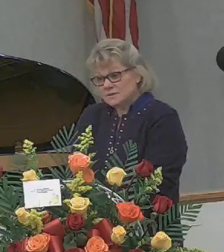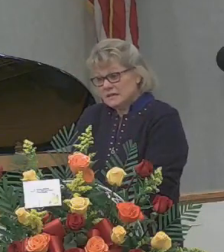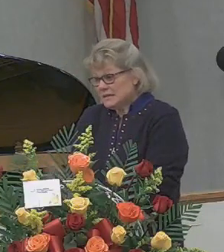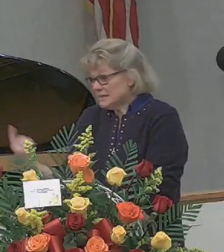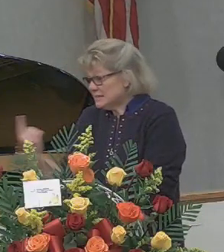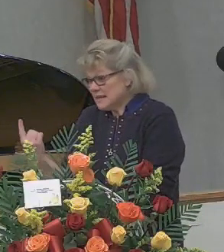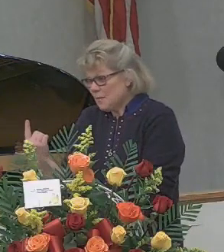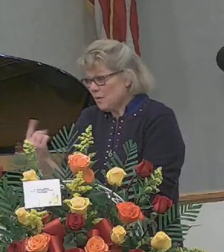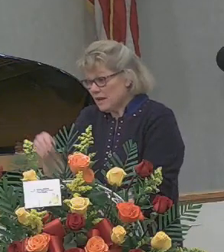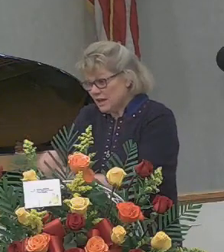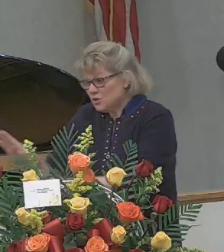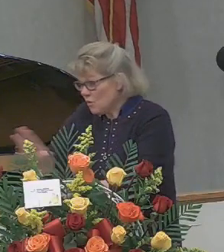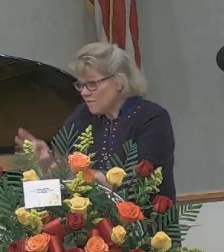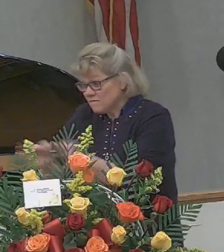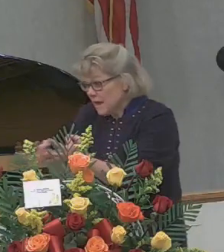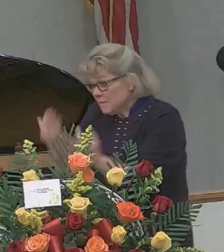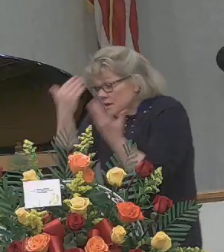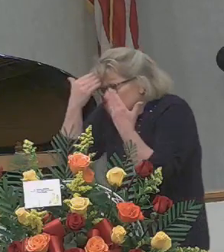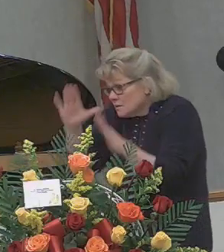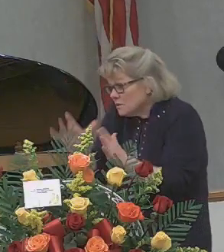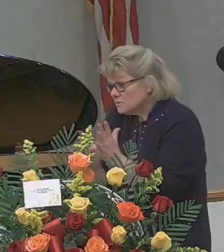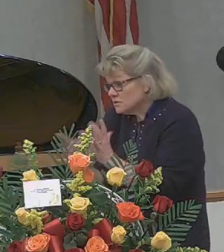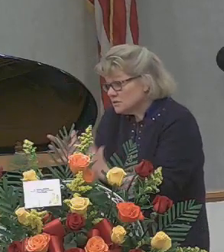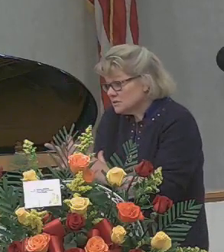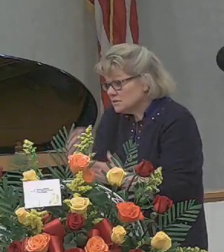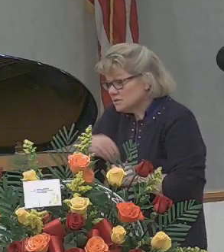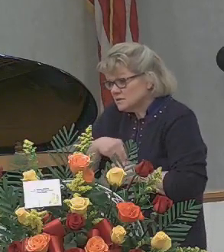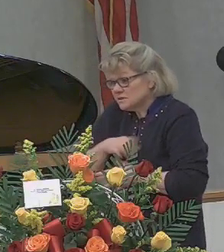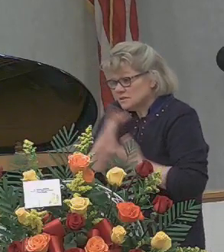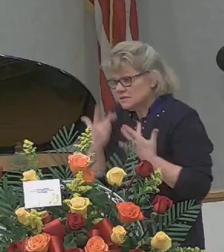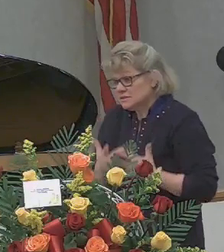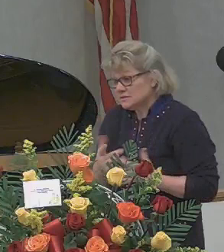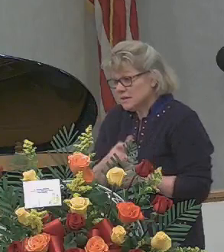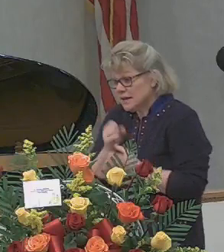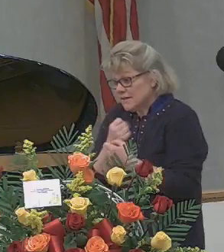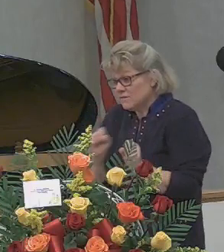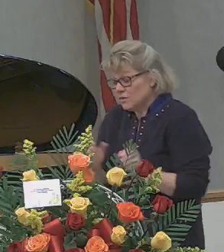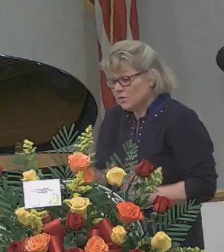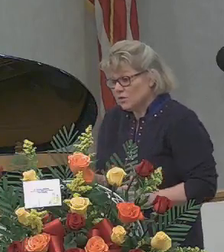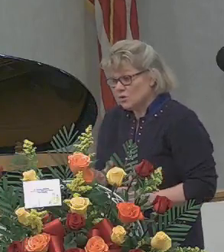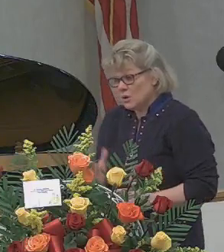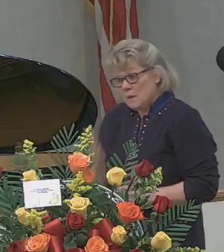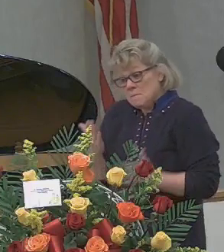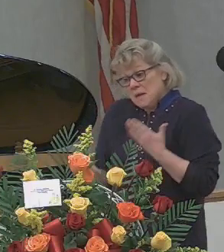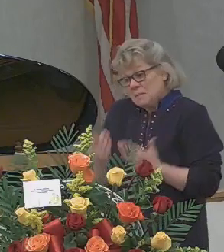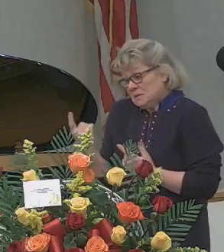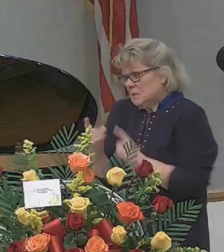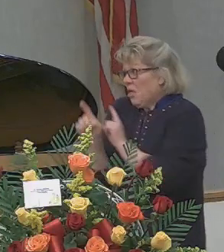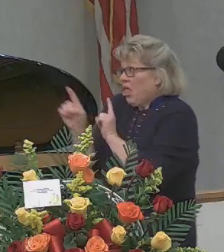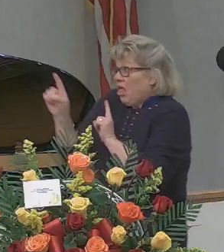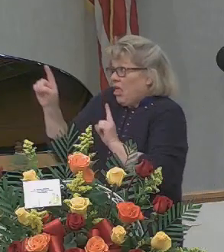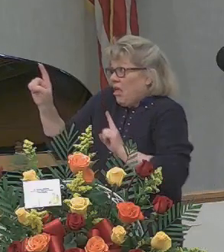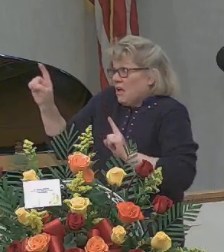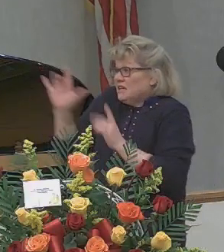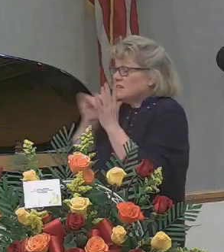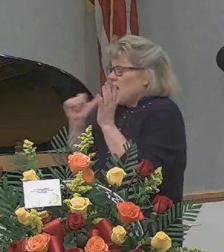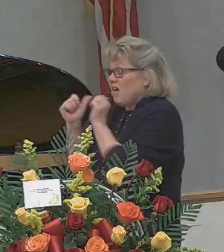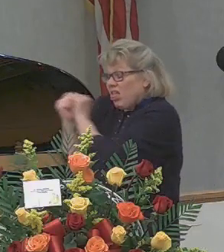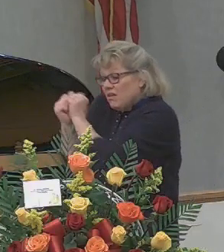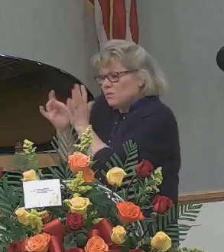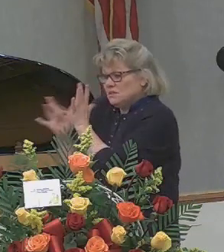possible that someone doesn't know Jesus. It's possible that someone is not walking with Jesus.